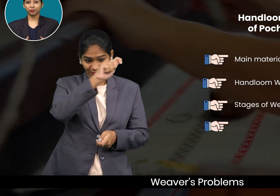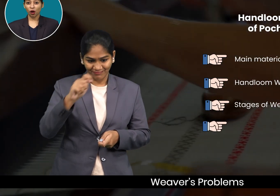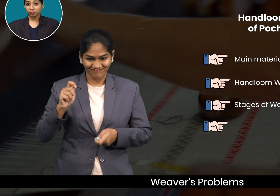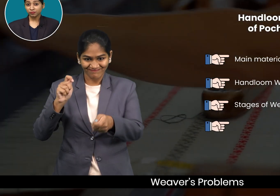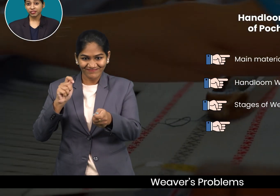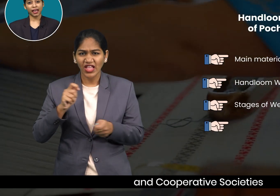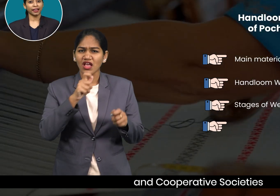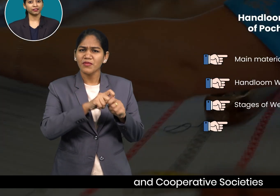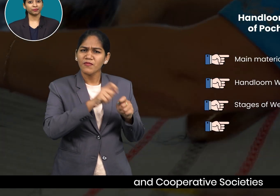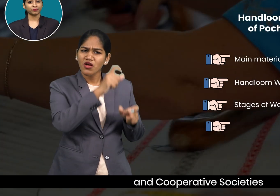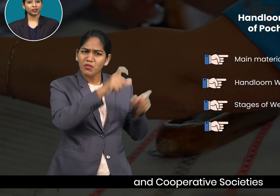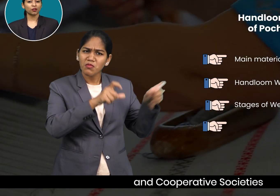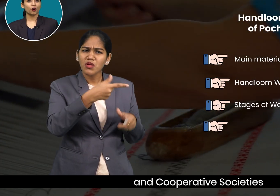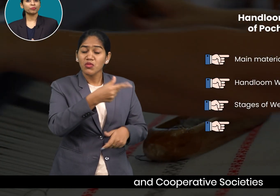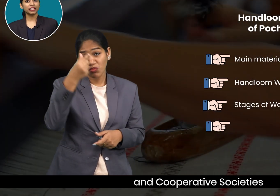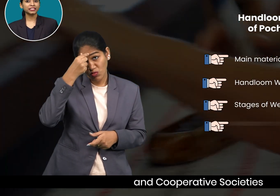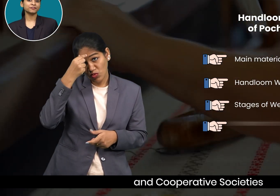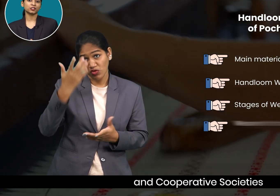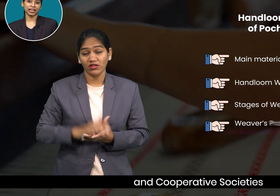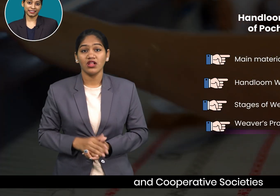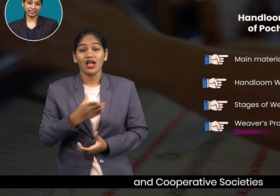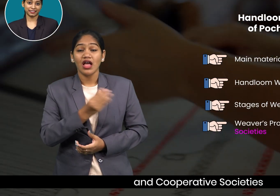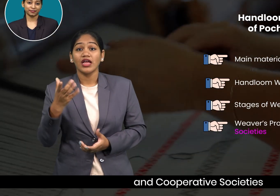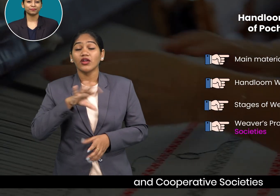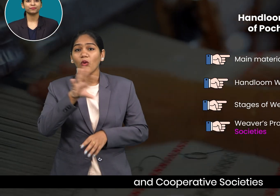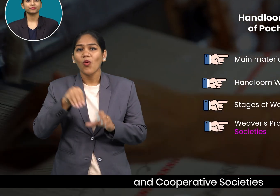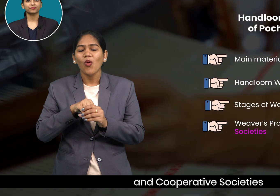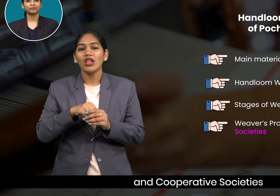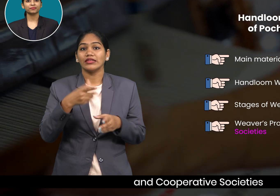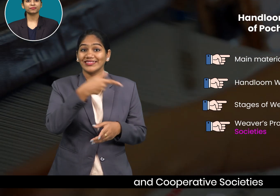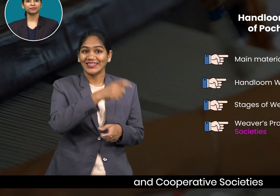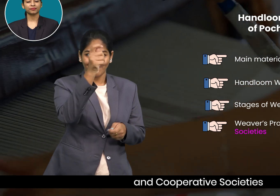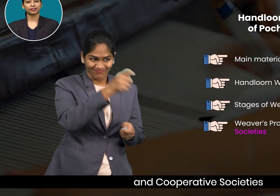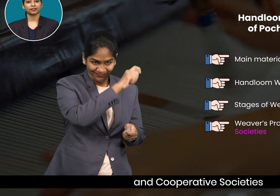Weavers' problems and cooperative societies.